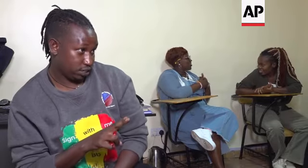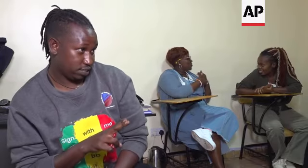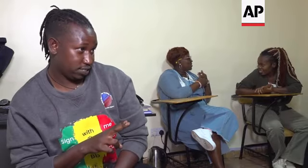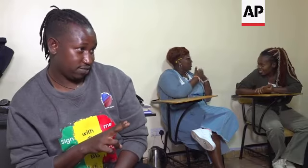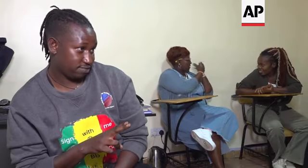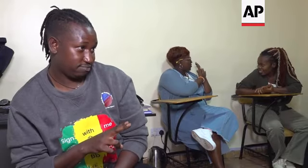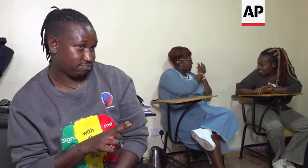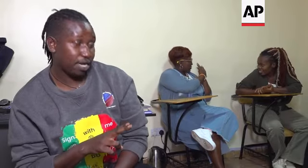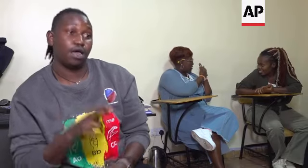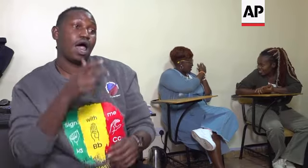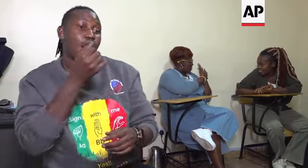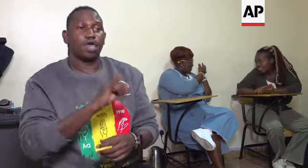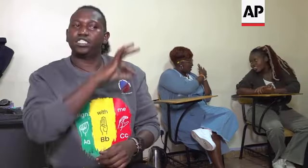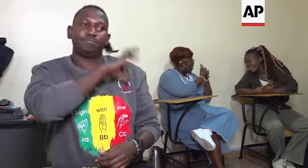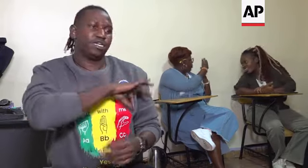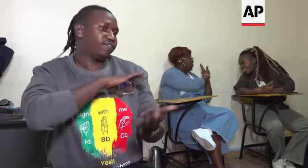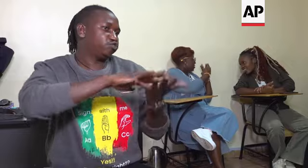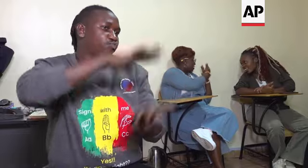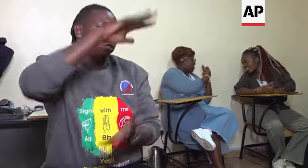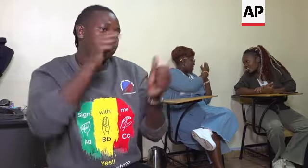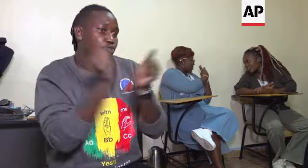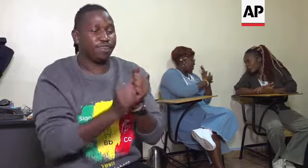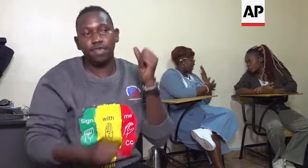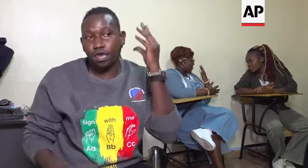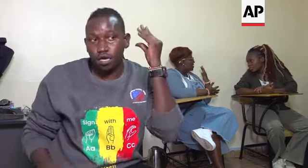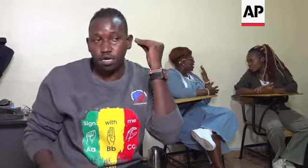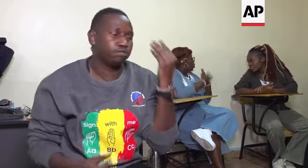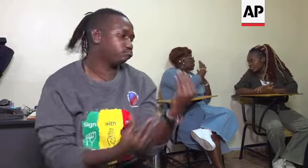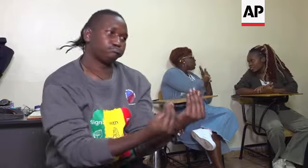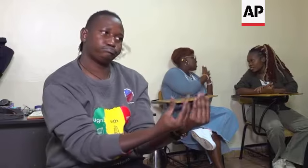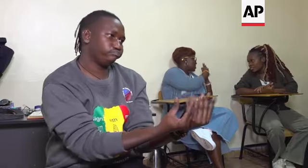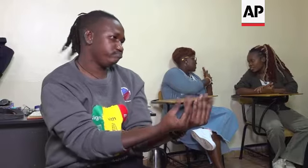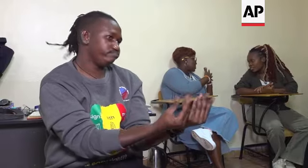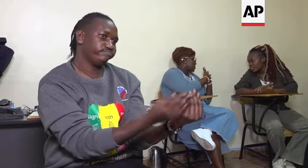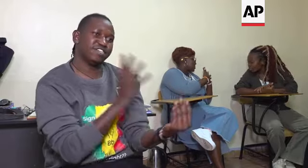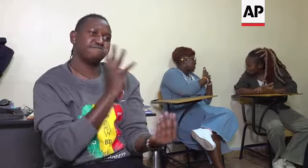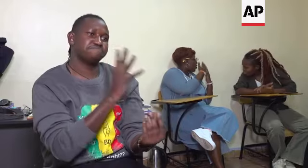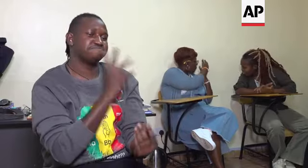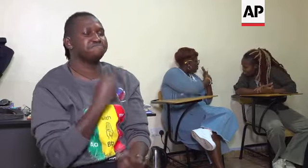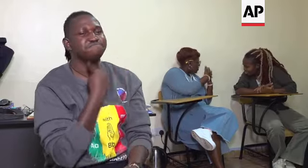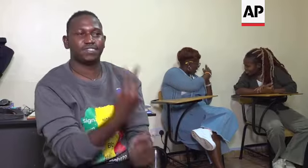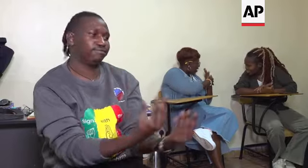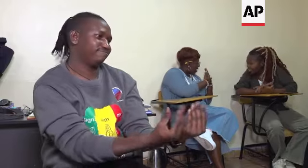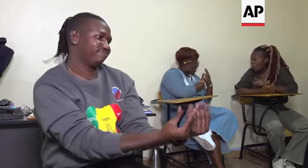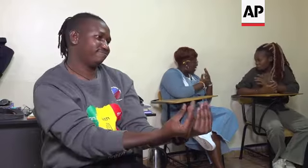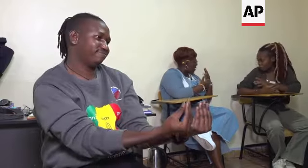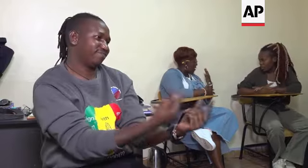that there are lots of errors, not that perfect. But somehow I find it